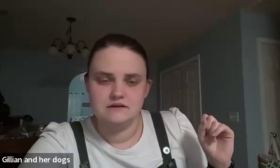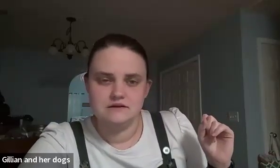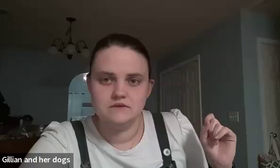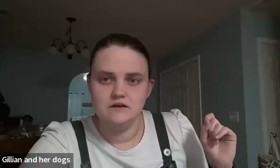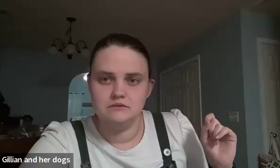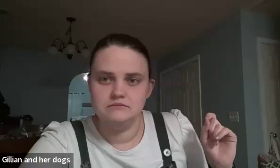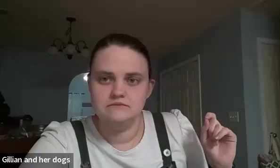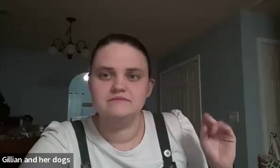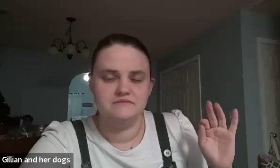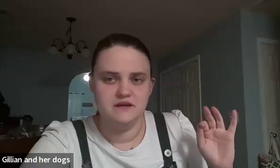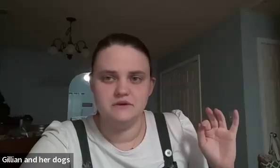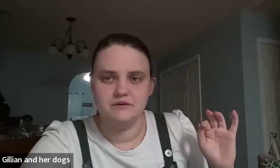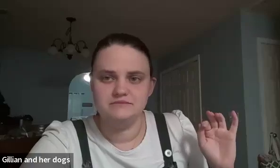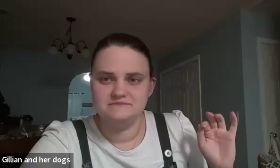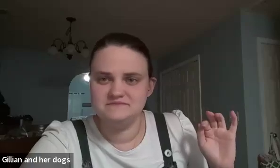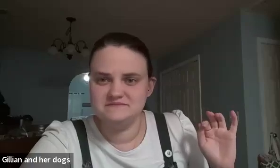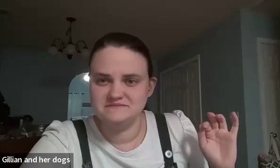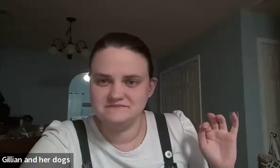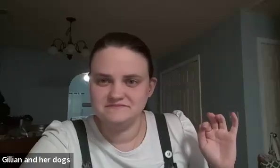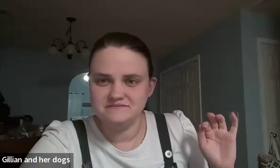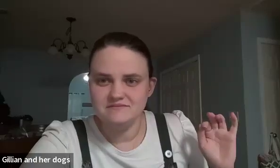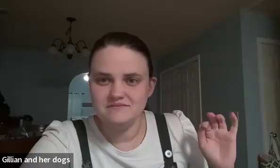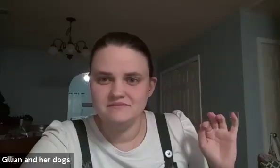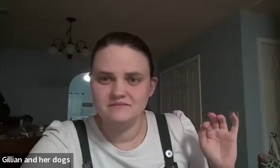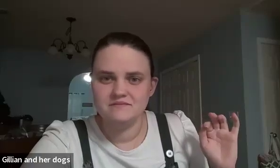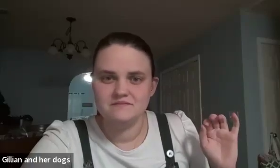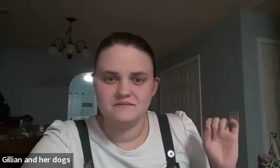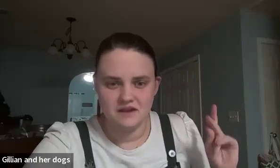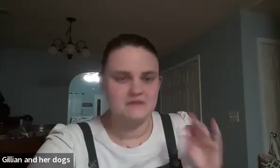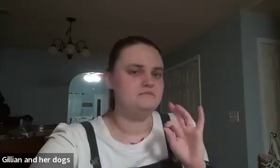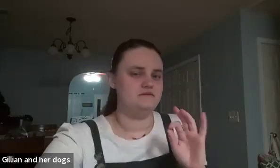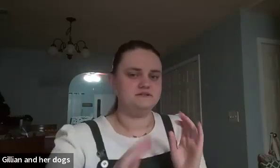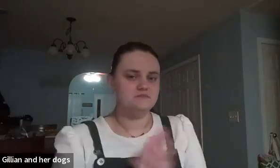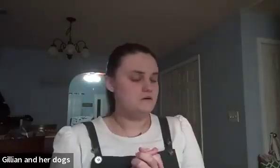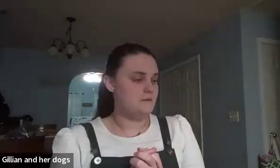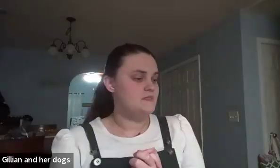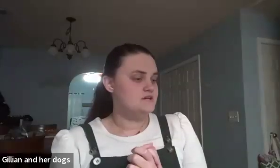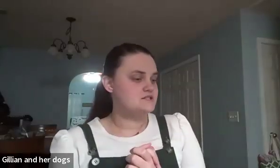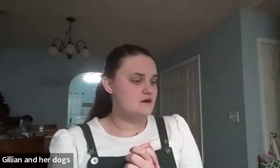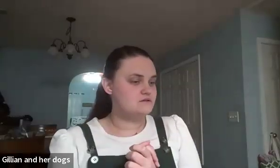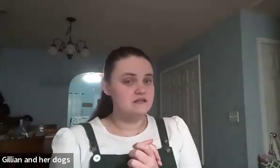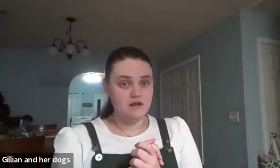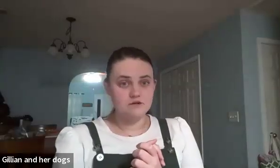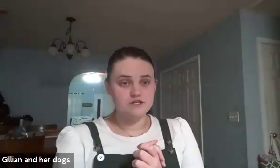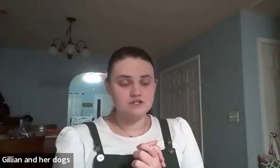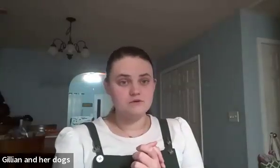there we go. All right, perfect. Okay, so tonight we're gonna start